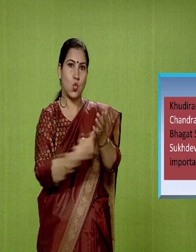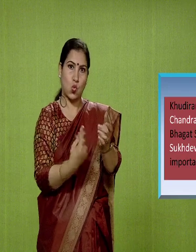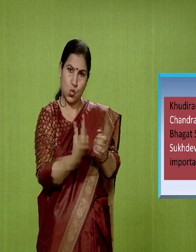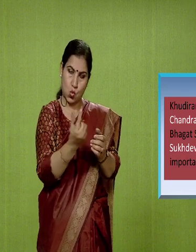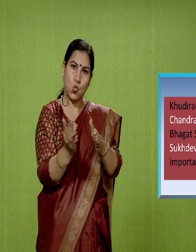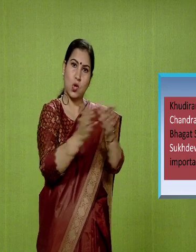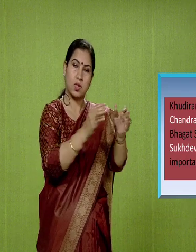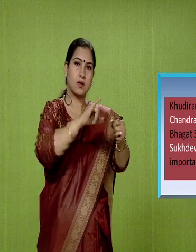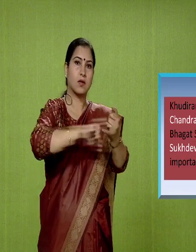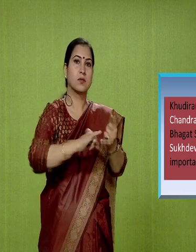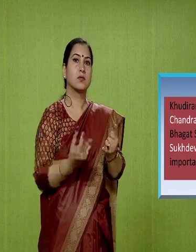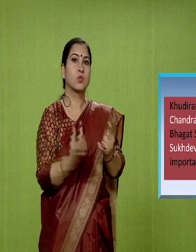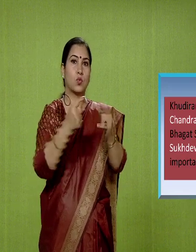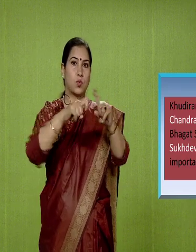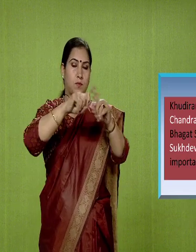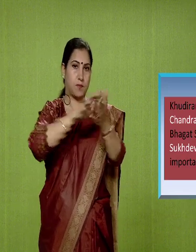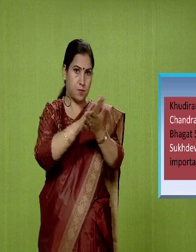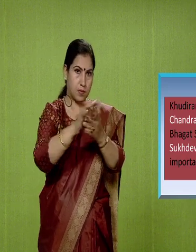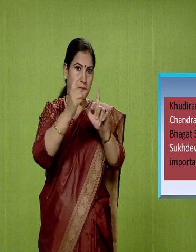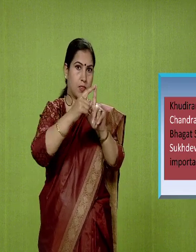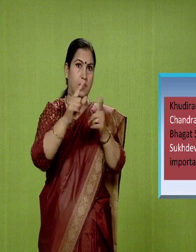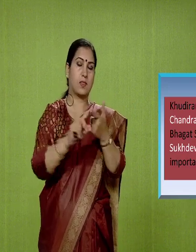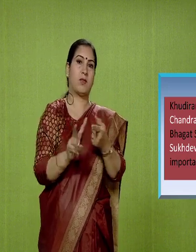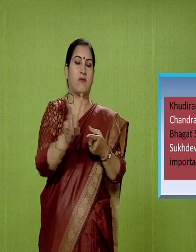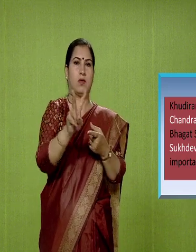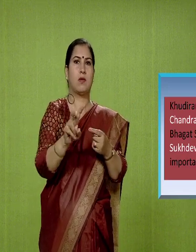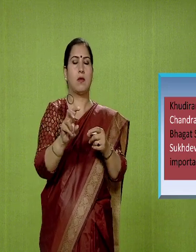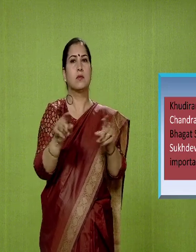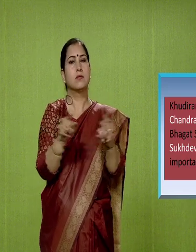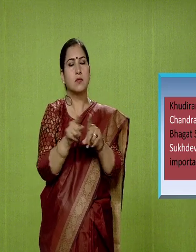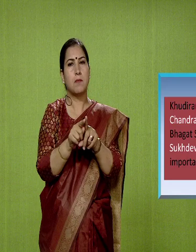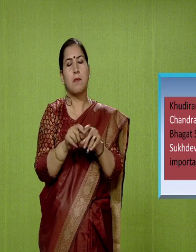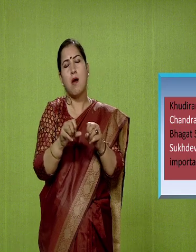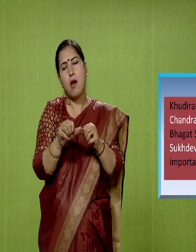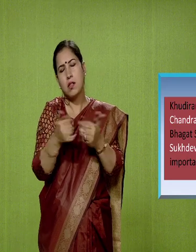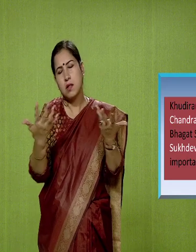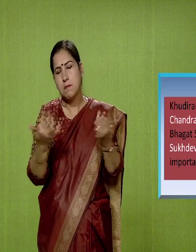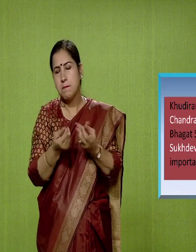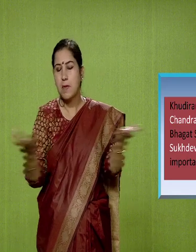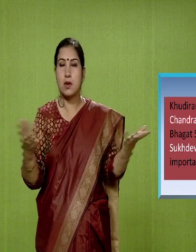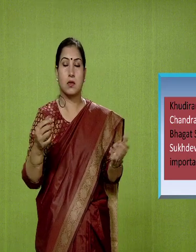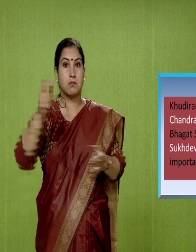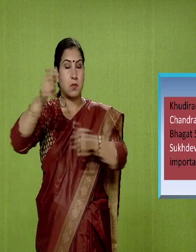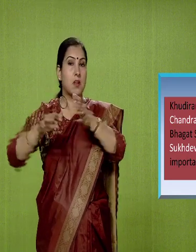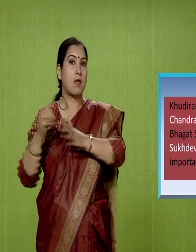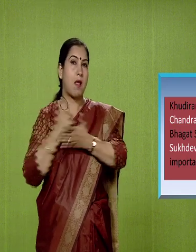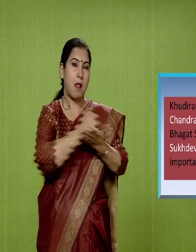Sukhdev, and many others played a very important role in